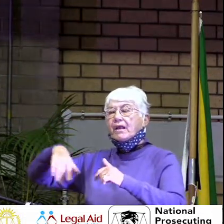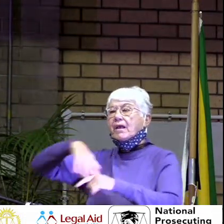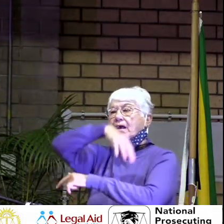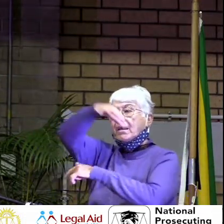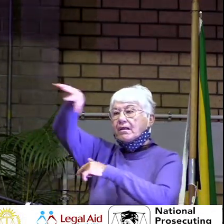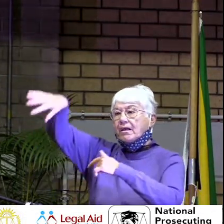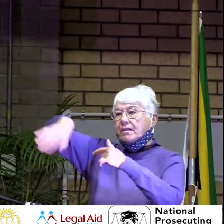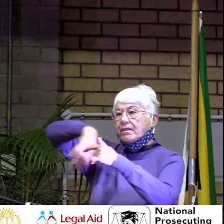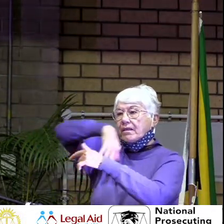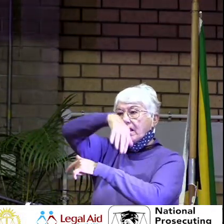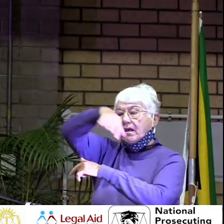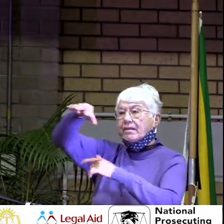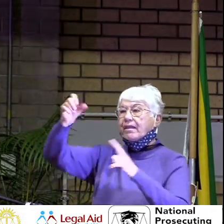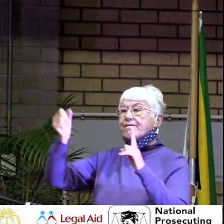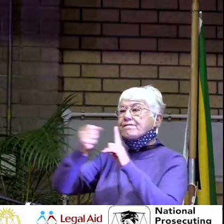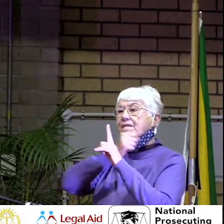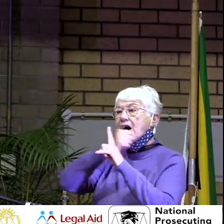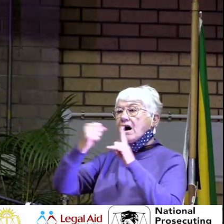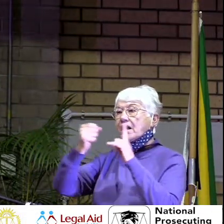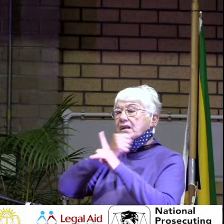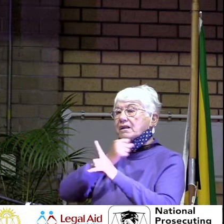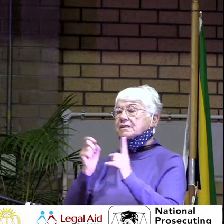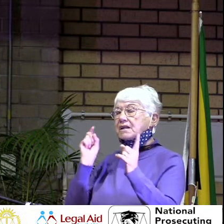and femicide.